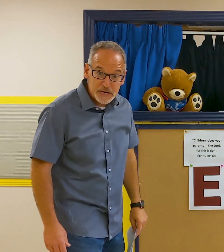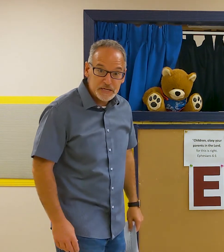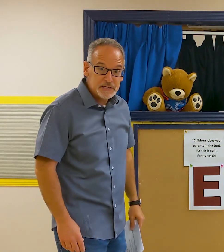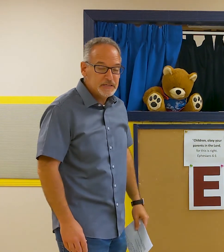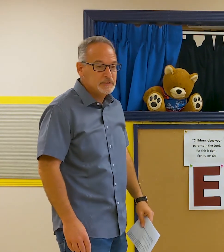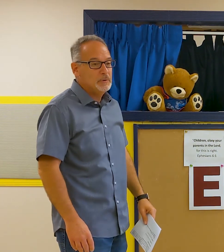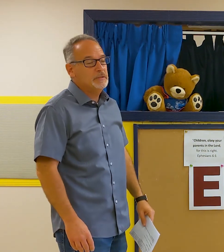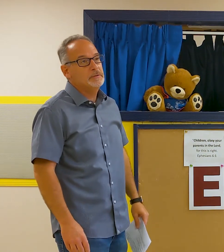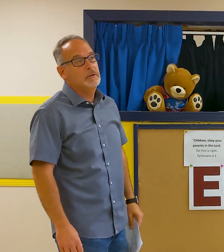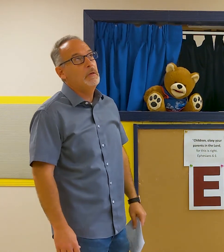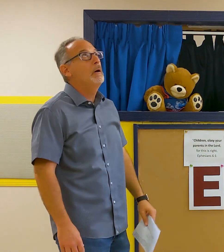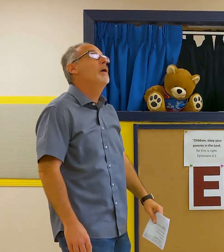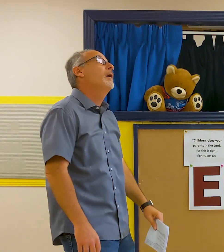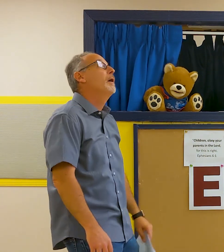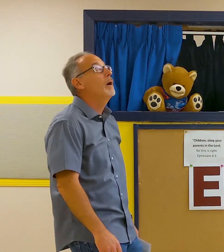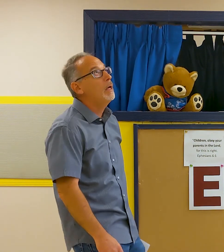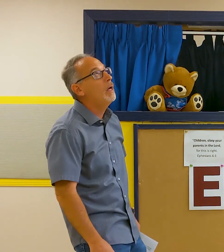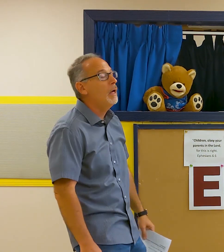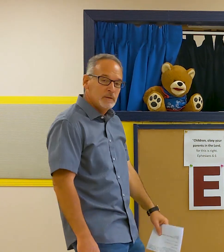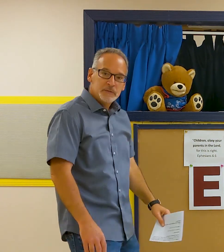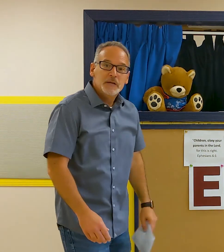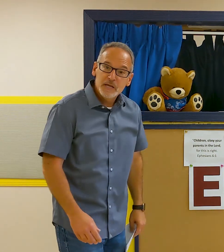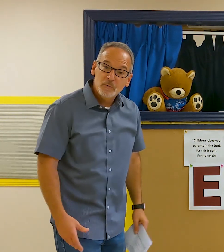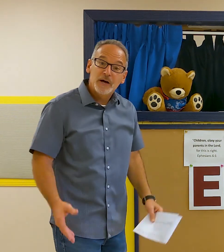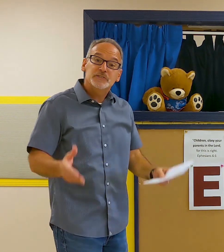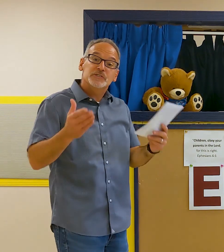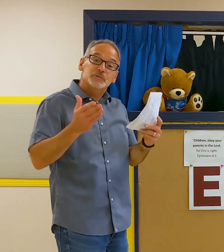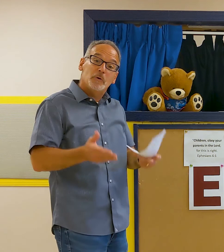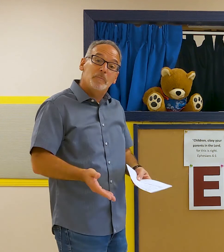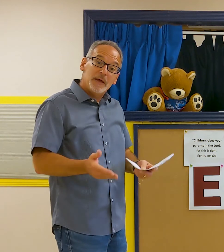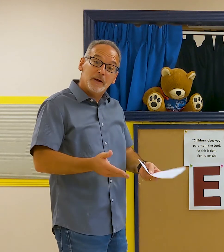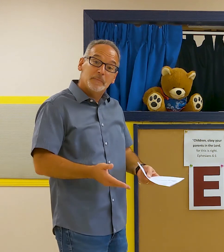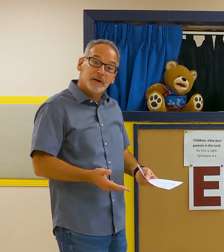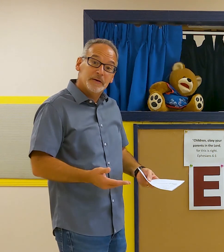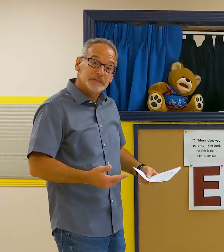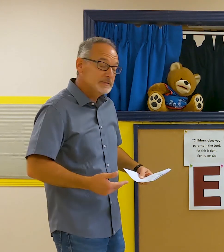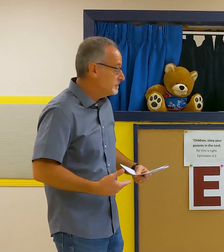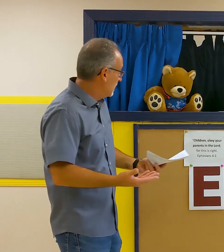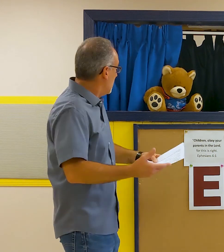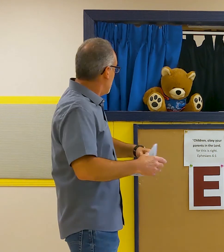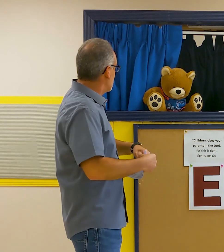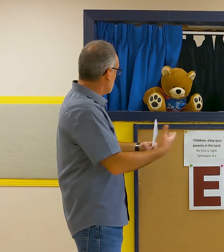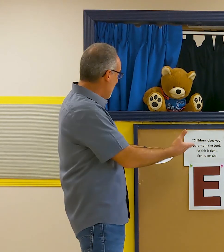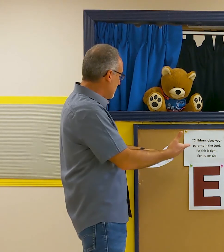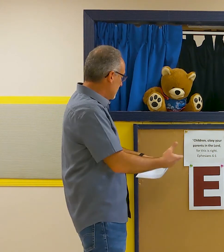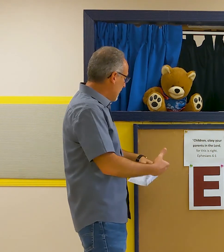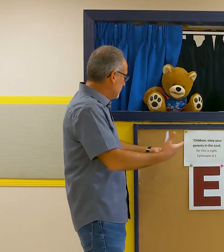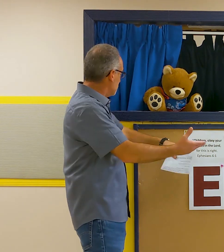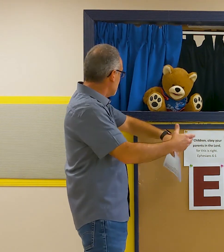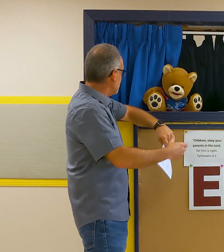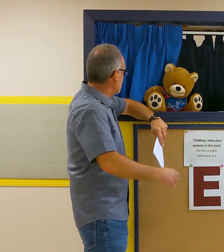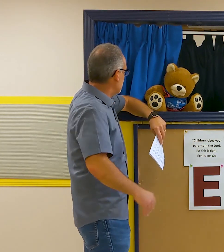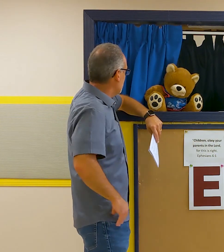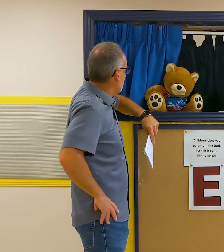complaining. He doesn't want us going, ugh. He wants us to obey our parents. It's right, and it's pleasing to the Lord,